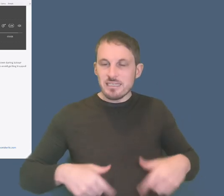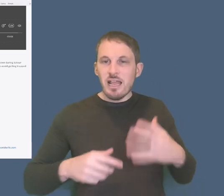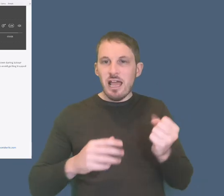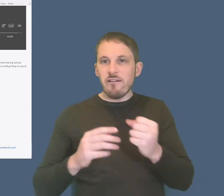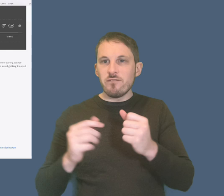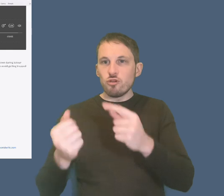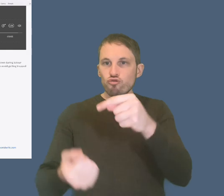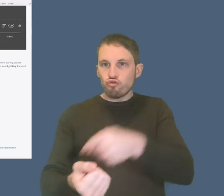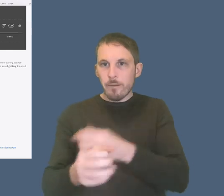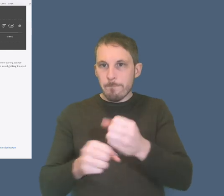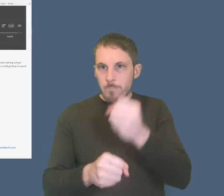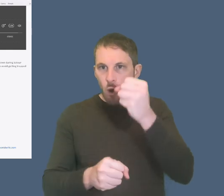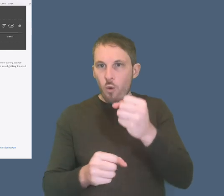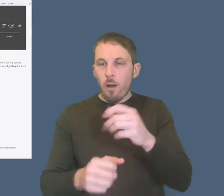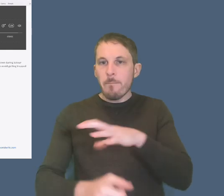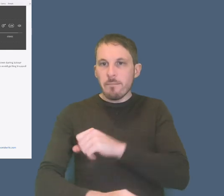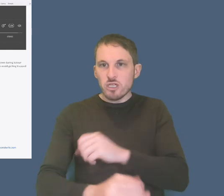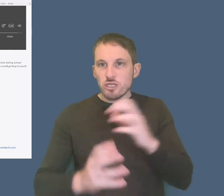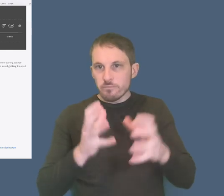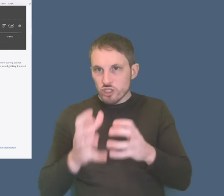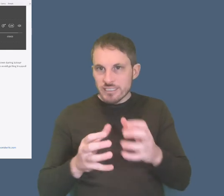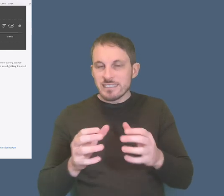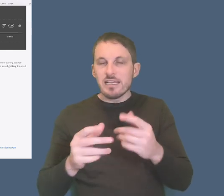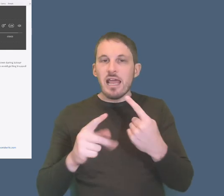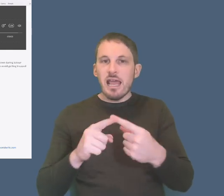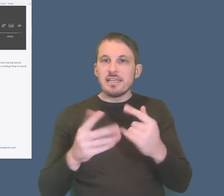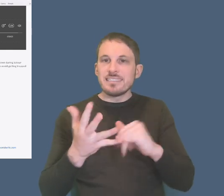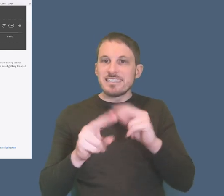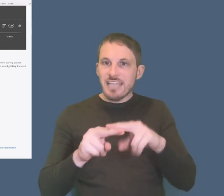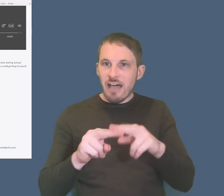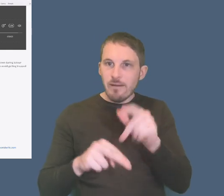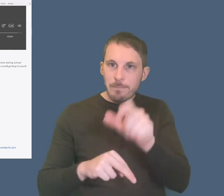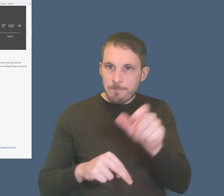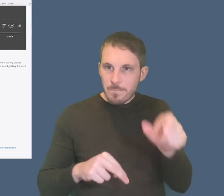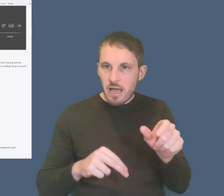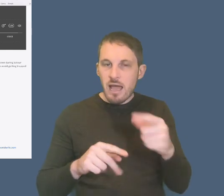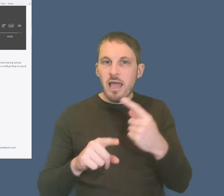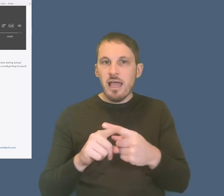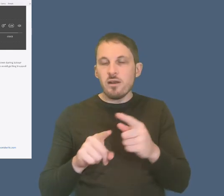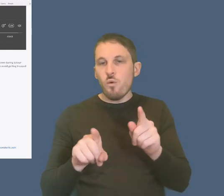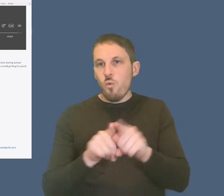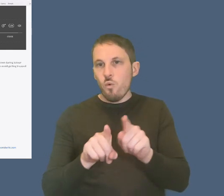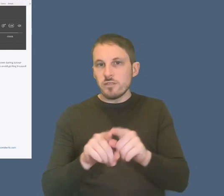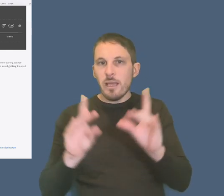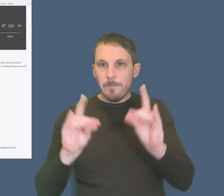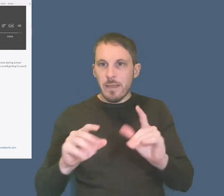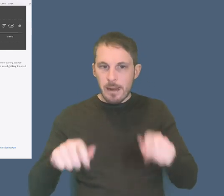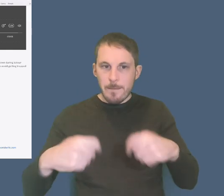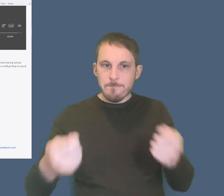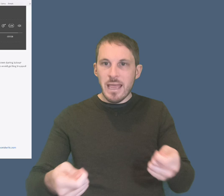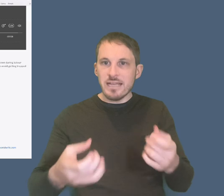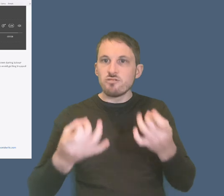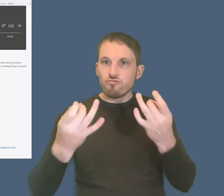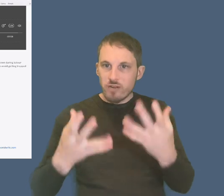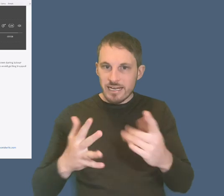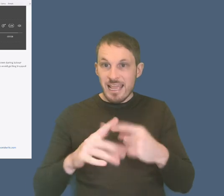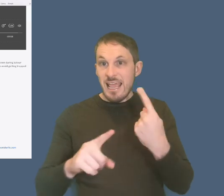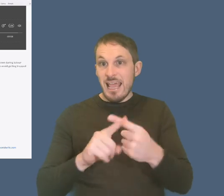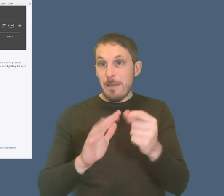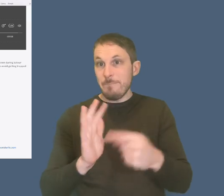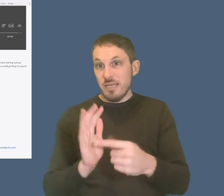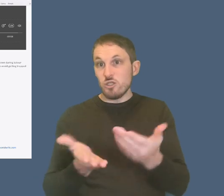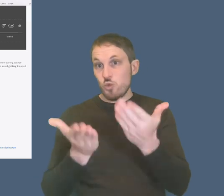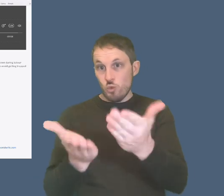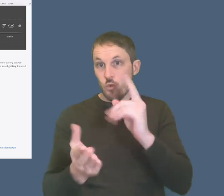pressure machine, a number of staff members. It will also be made and ready with the expectation that you will be using